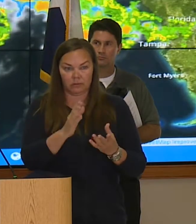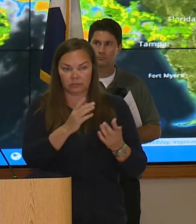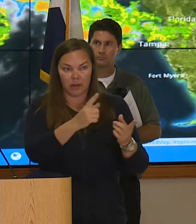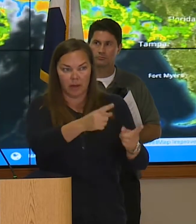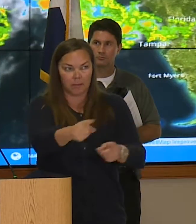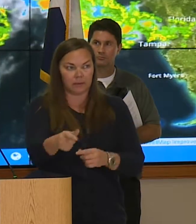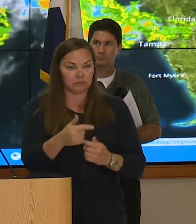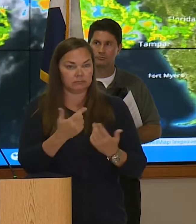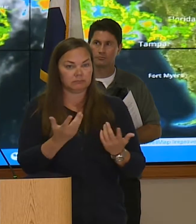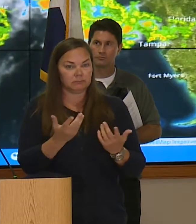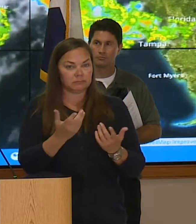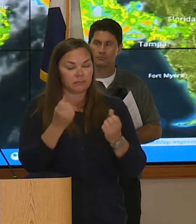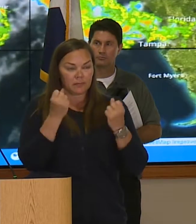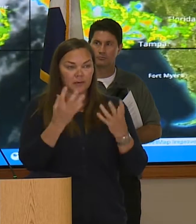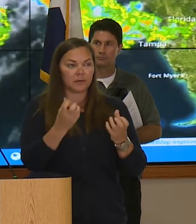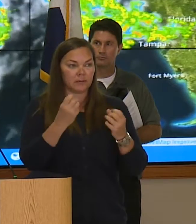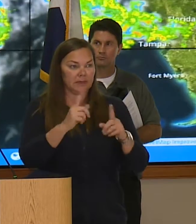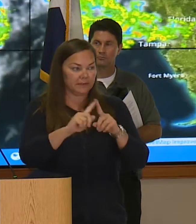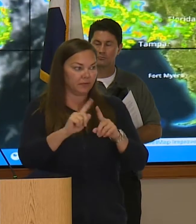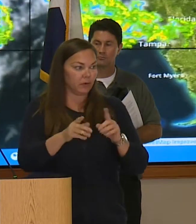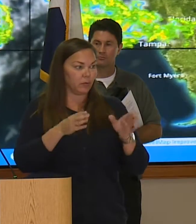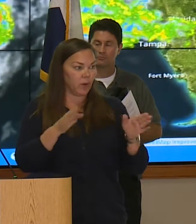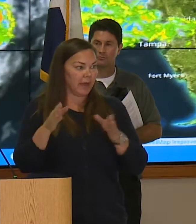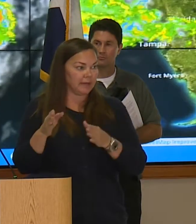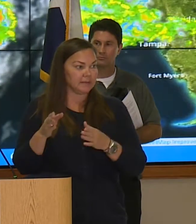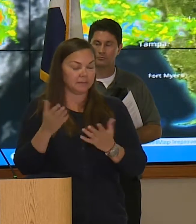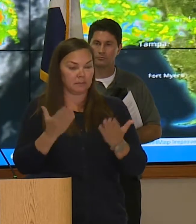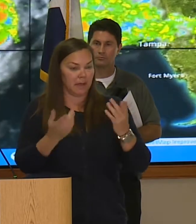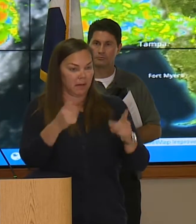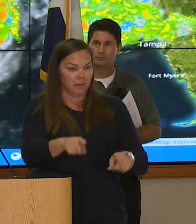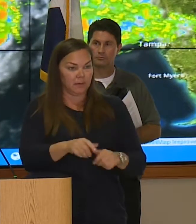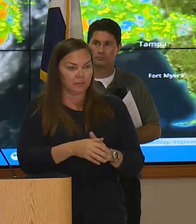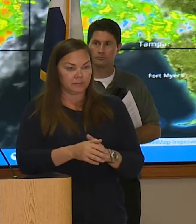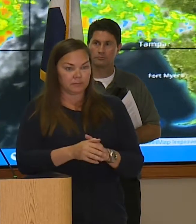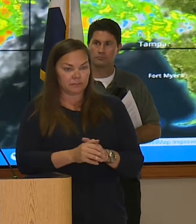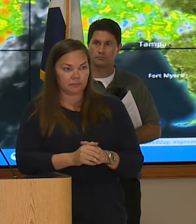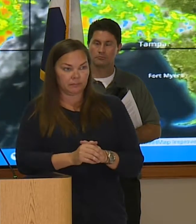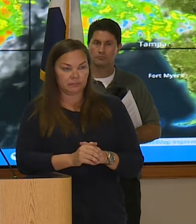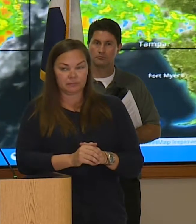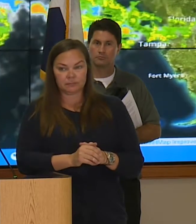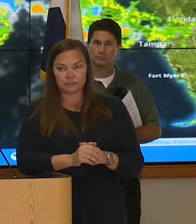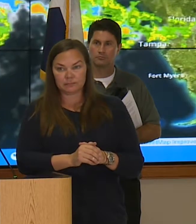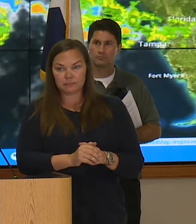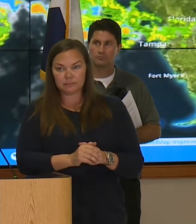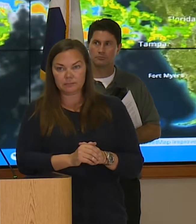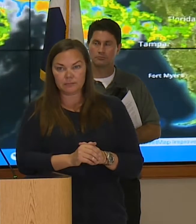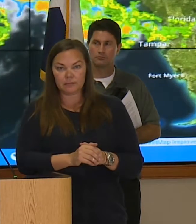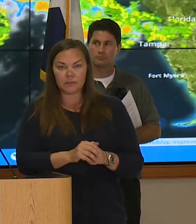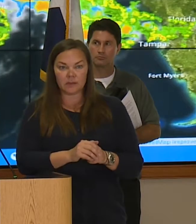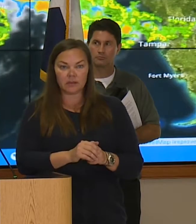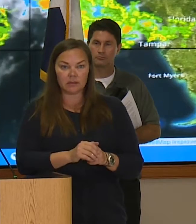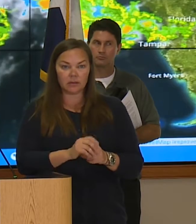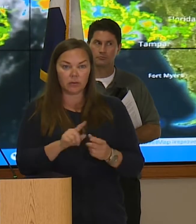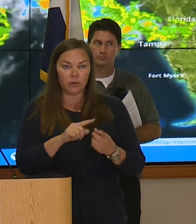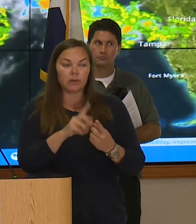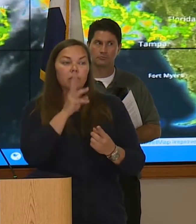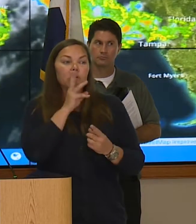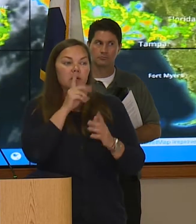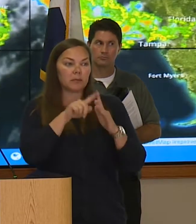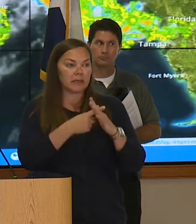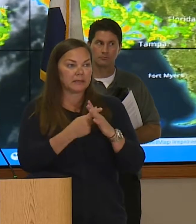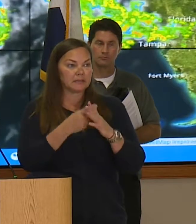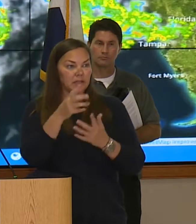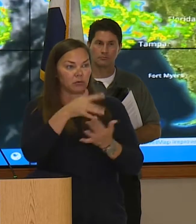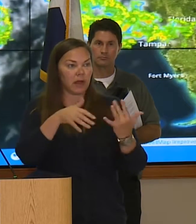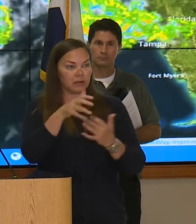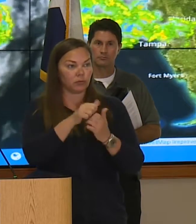There's a lot of various ways that this may play out. as water begins to interact with the subdivisions,